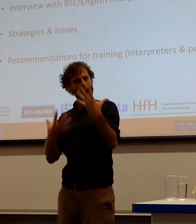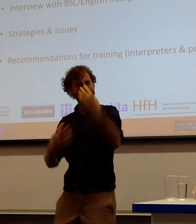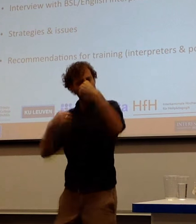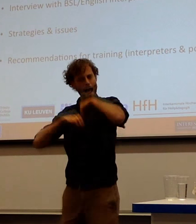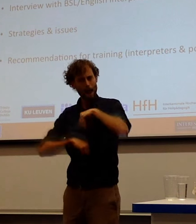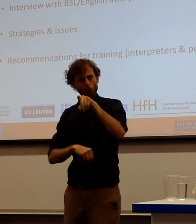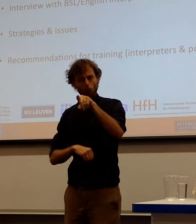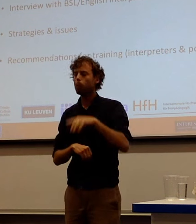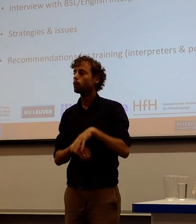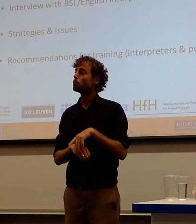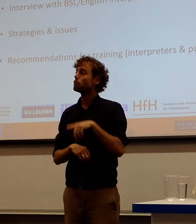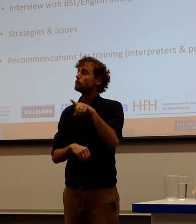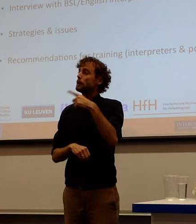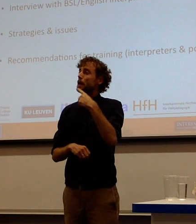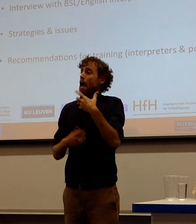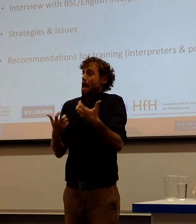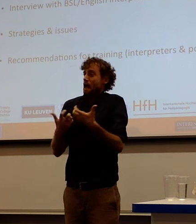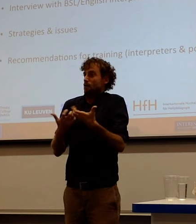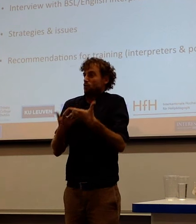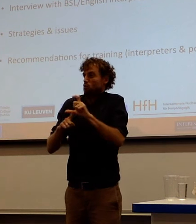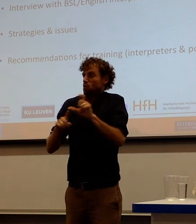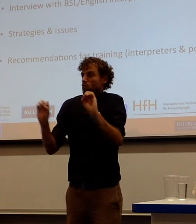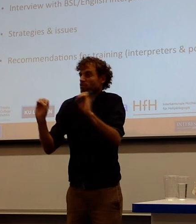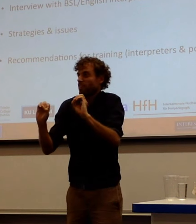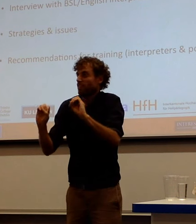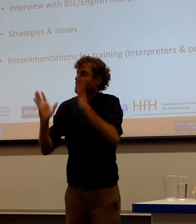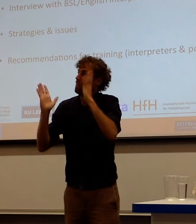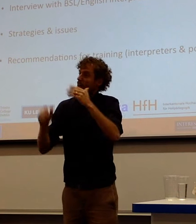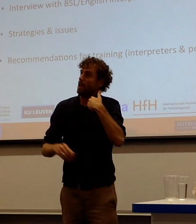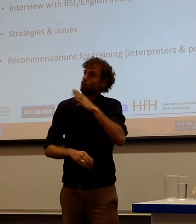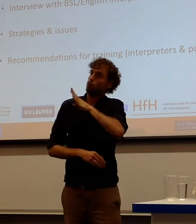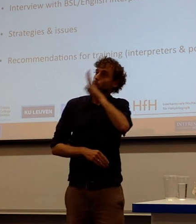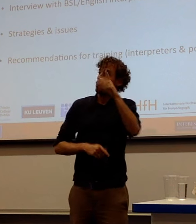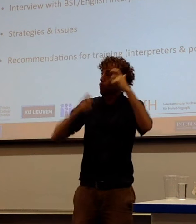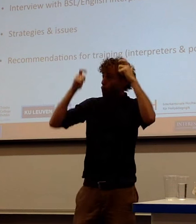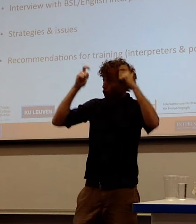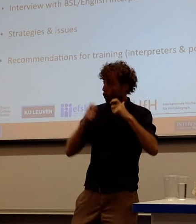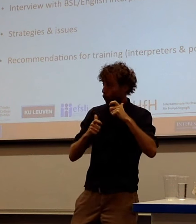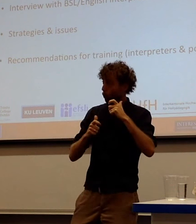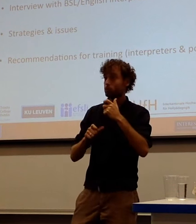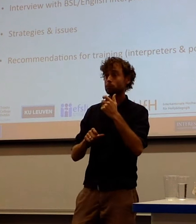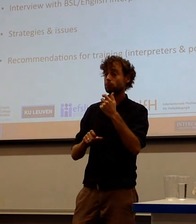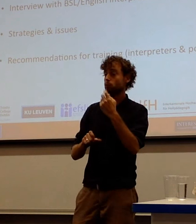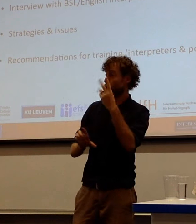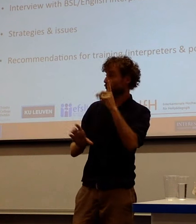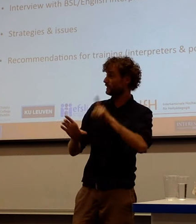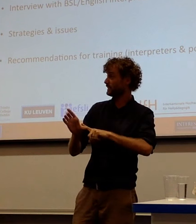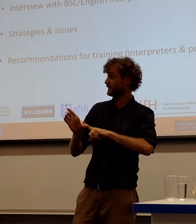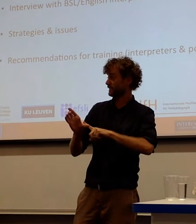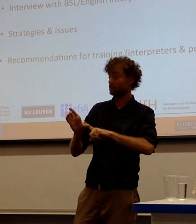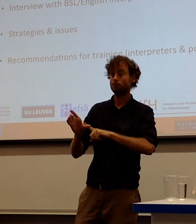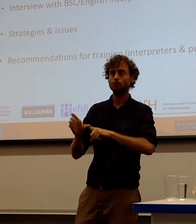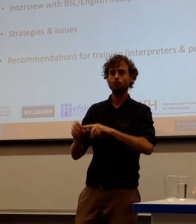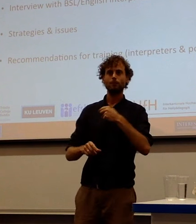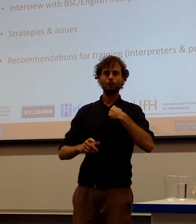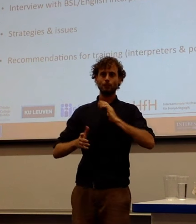train yourself to work in police interview settings? And they said, well, there's no course available, so I